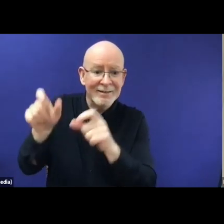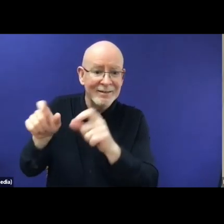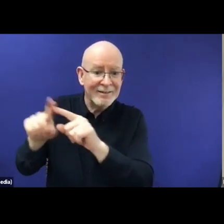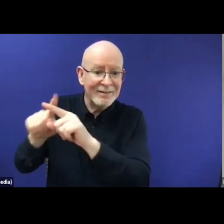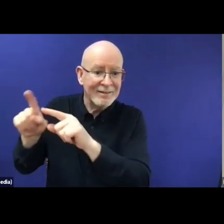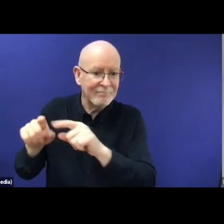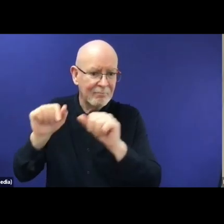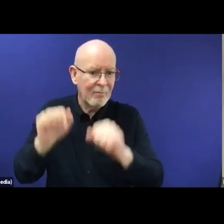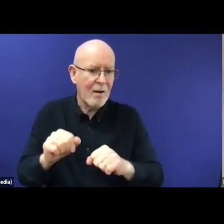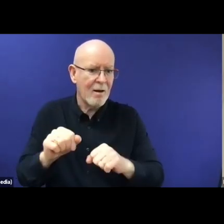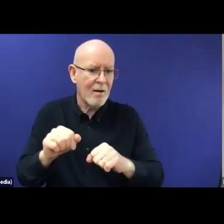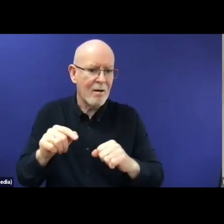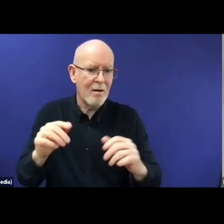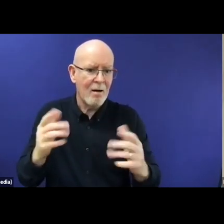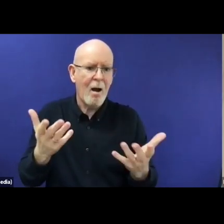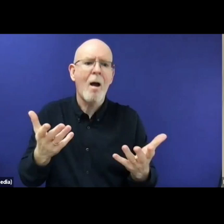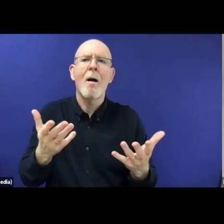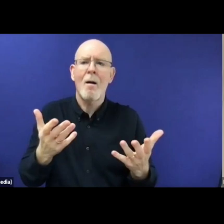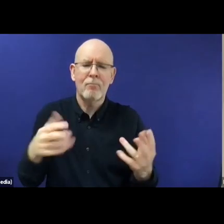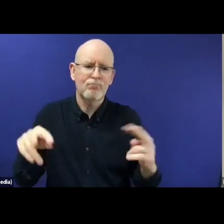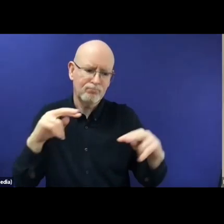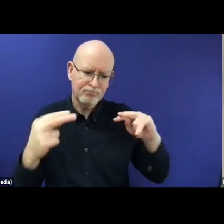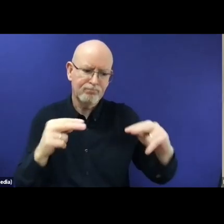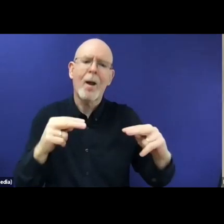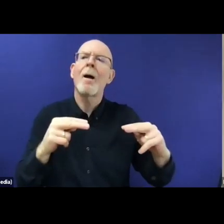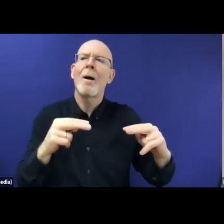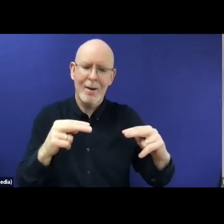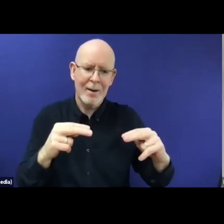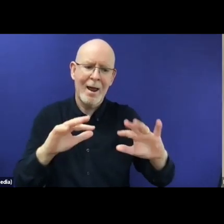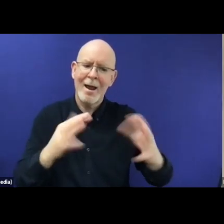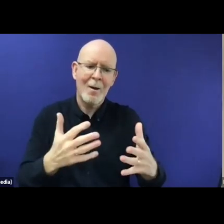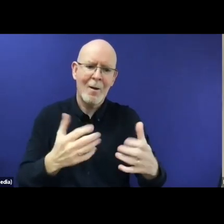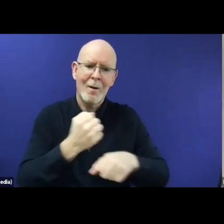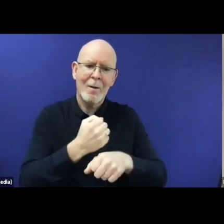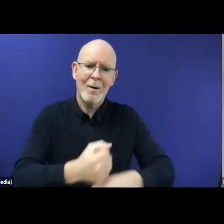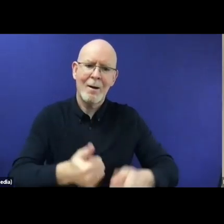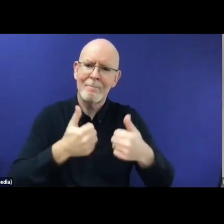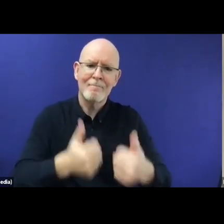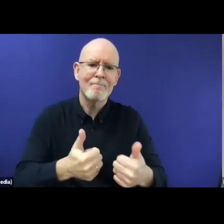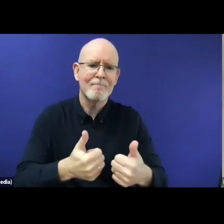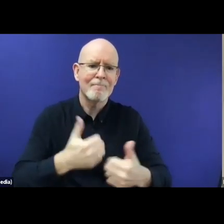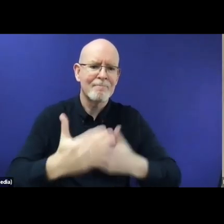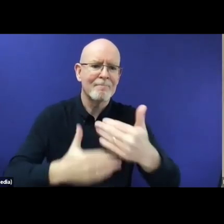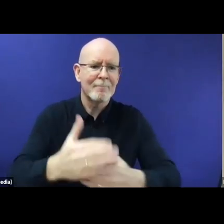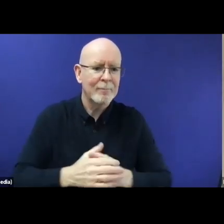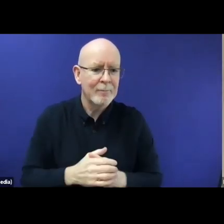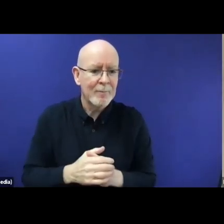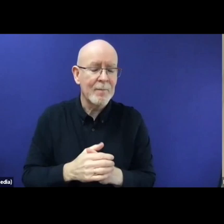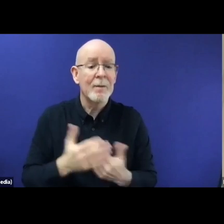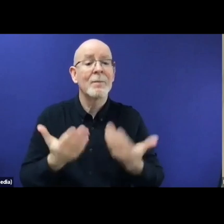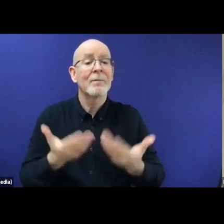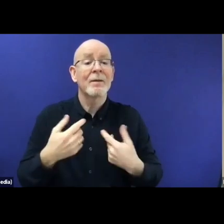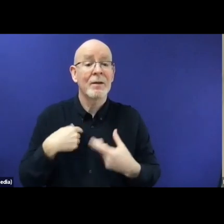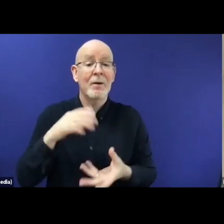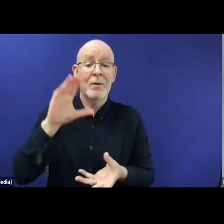Now, perhaps on closing, I would like also to notice that we are indeed